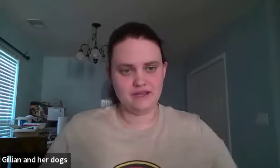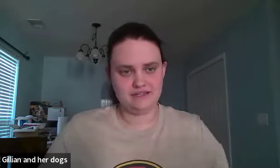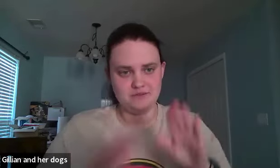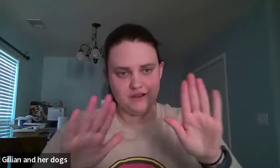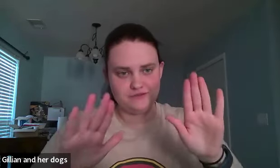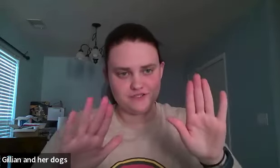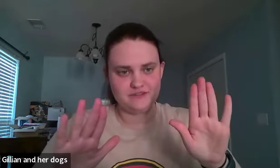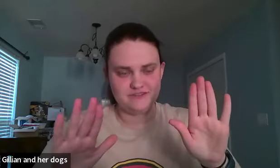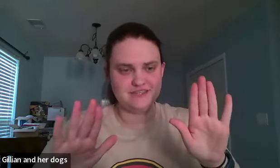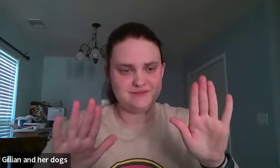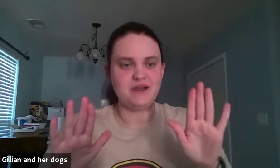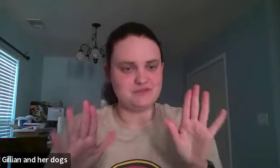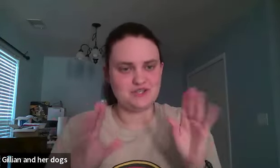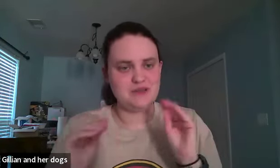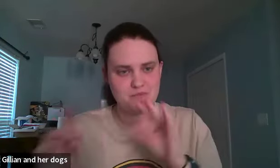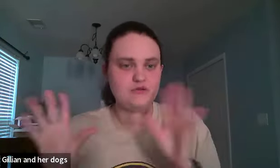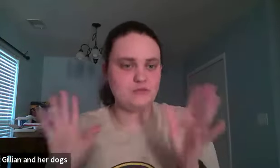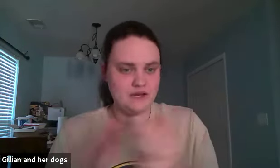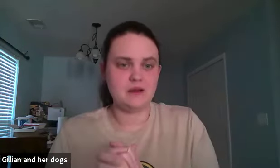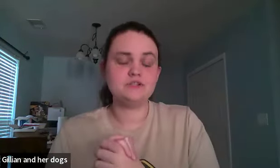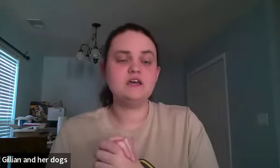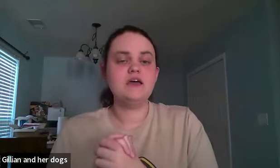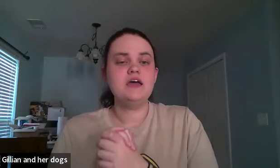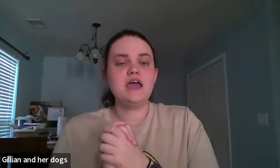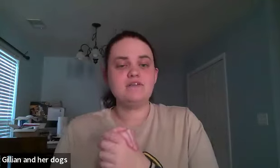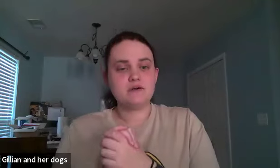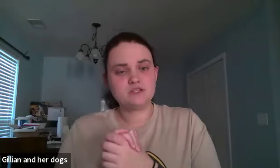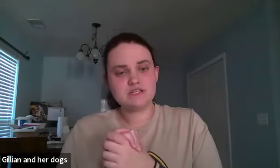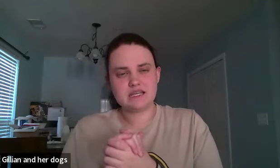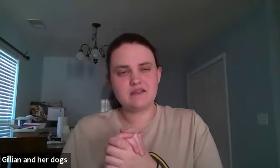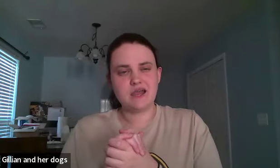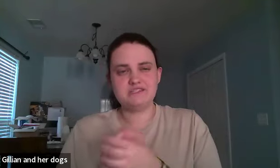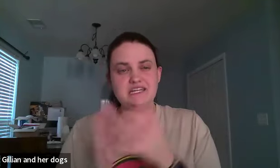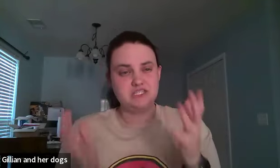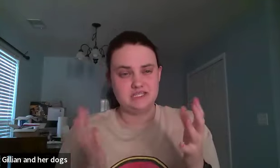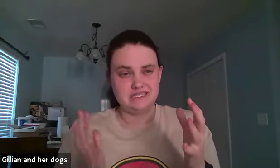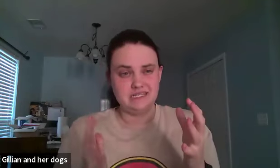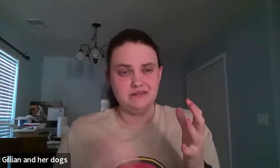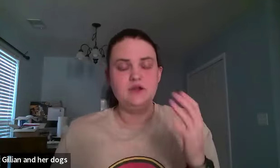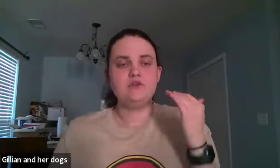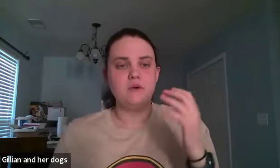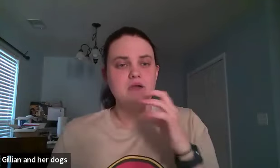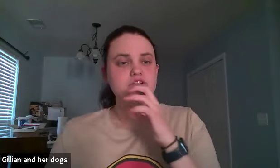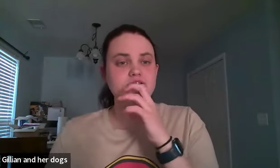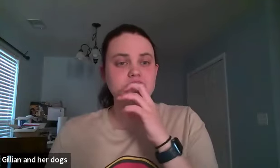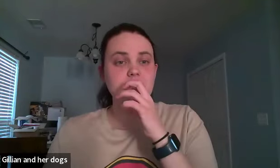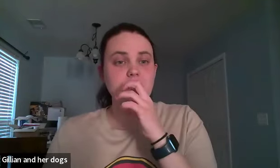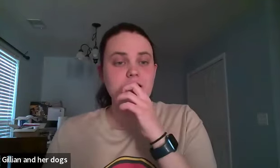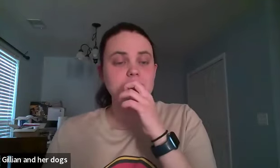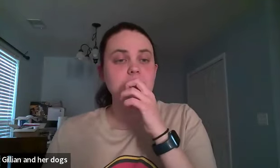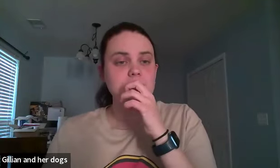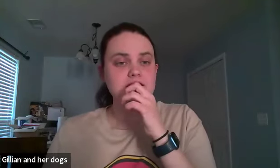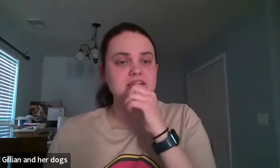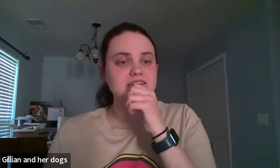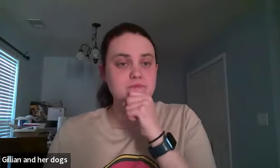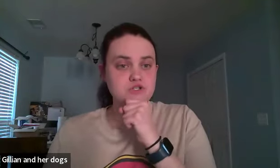like I need to preface this, but I'm gonna throw random numbers. If I was gonna say like I was age 16, the way I would do is I'd pull like that same